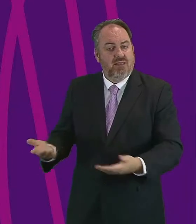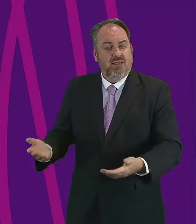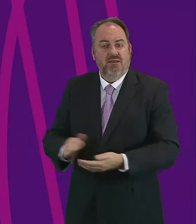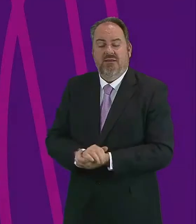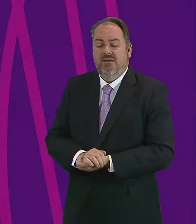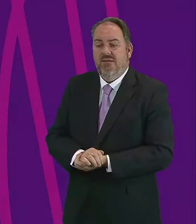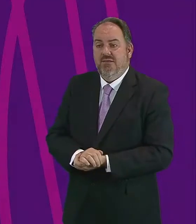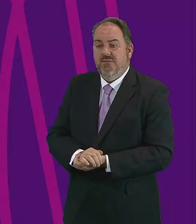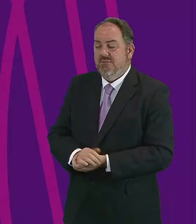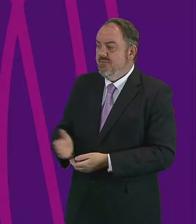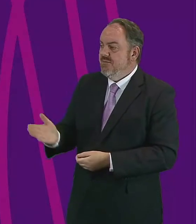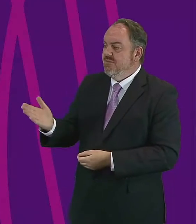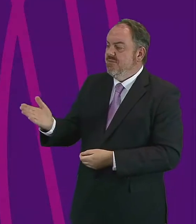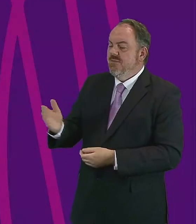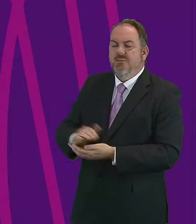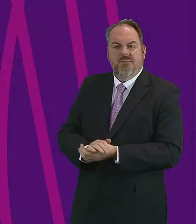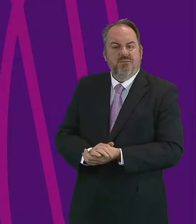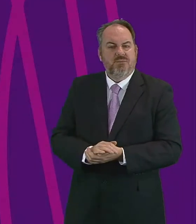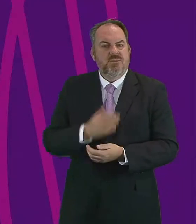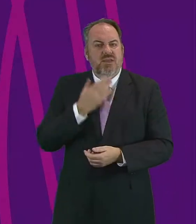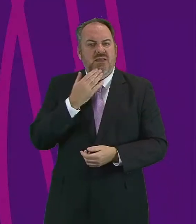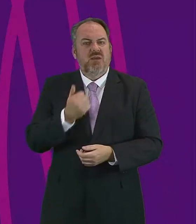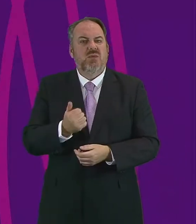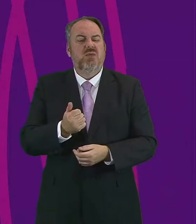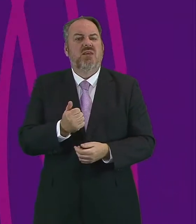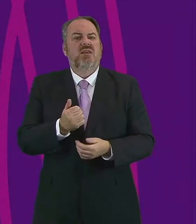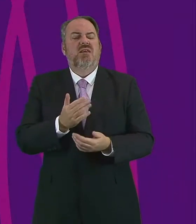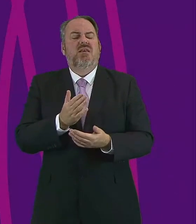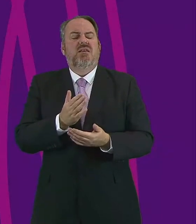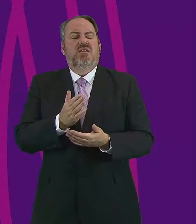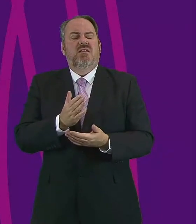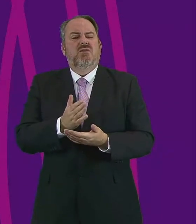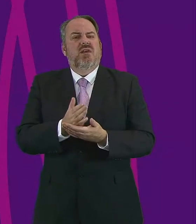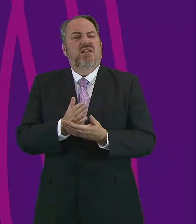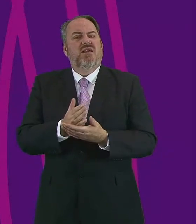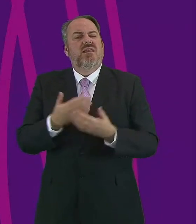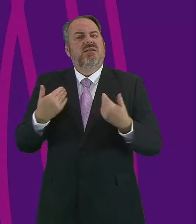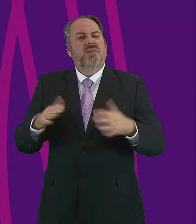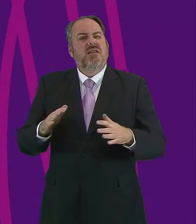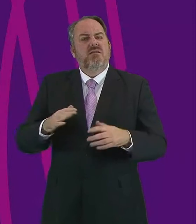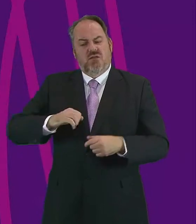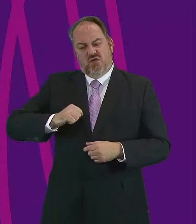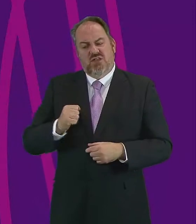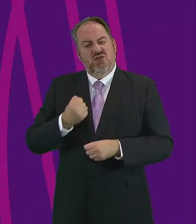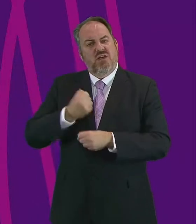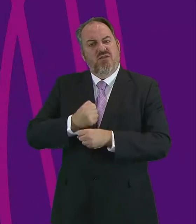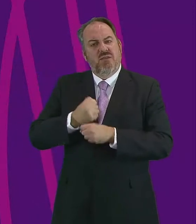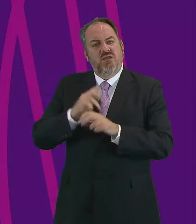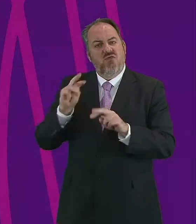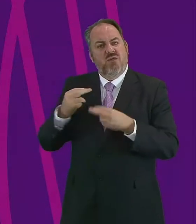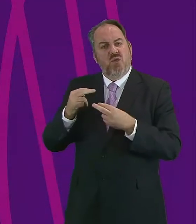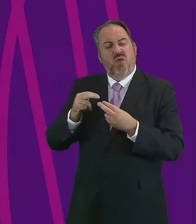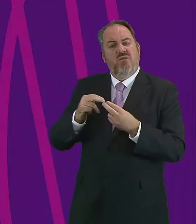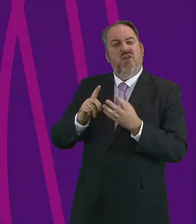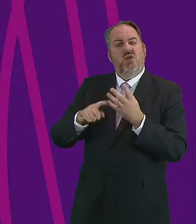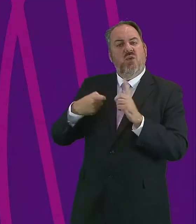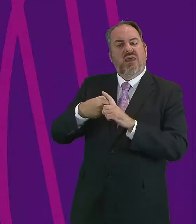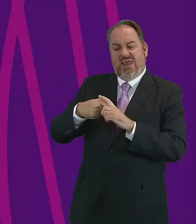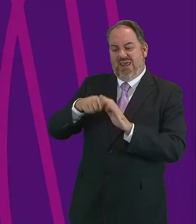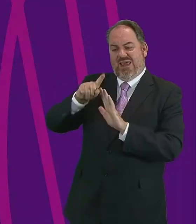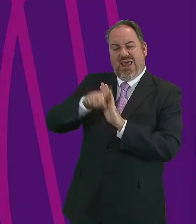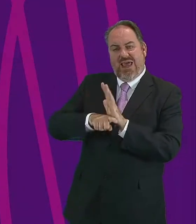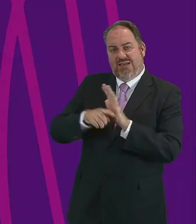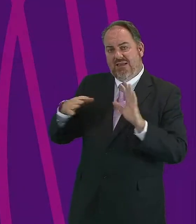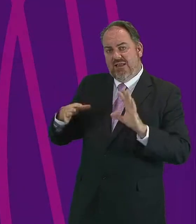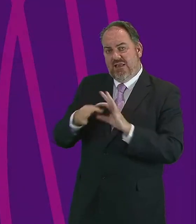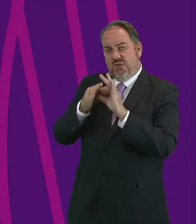Lyle. Thank you, Deputy Presiding Officer. The Cabinet Secretary states in his statement that the Scottish Government's provision in the UK Act relating to mental health remain